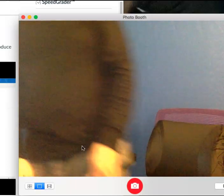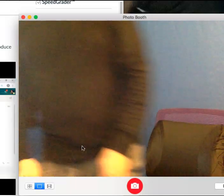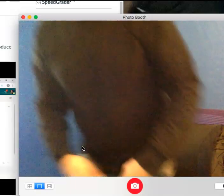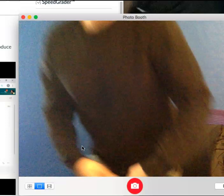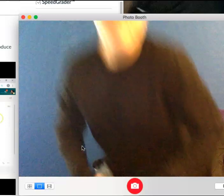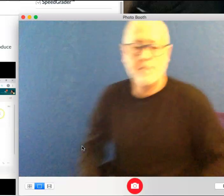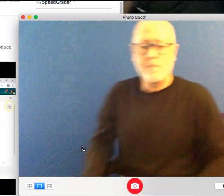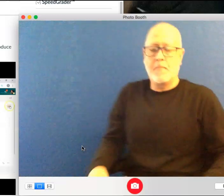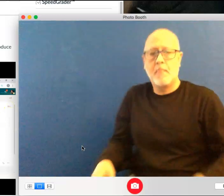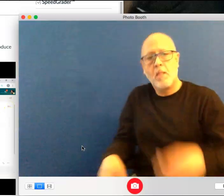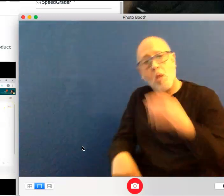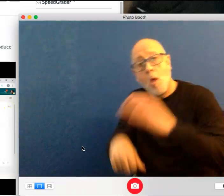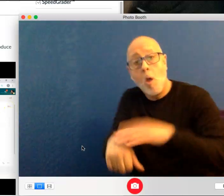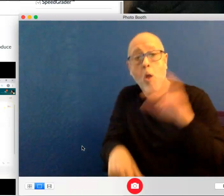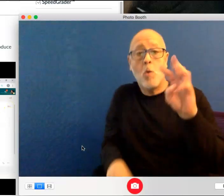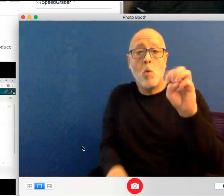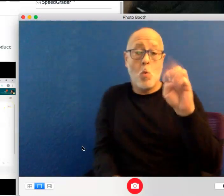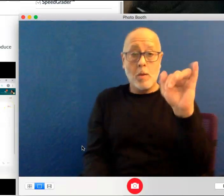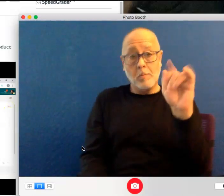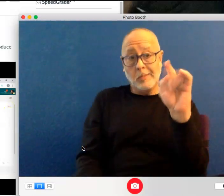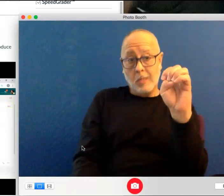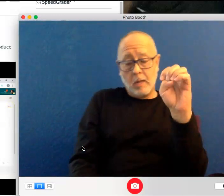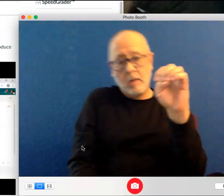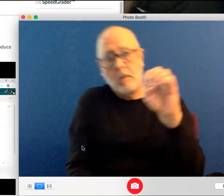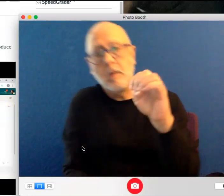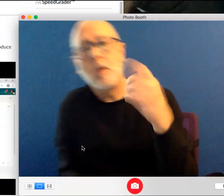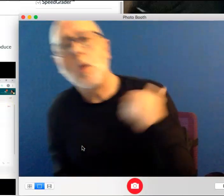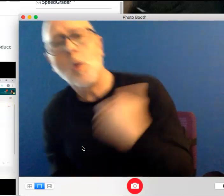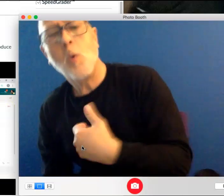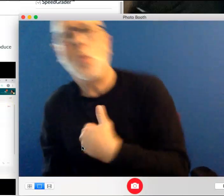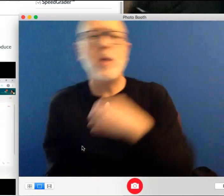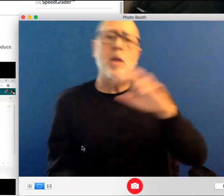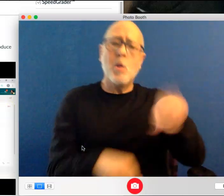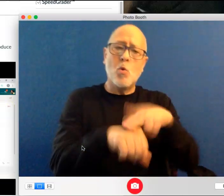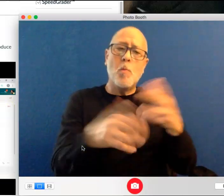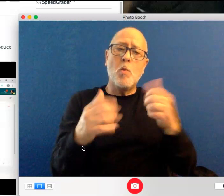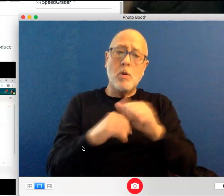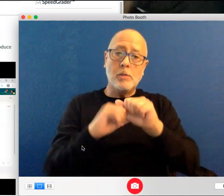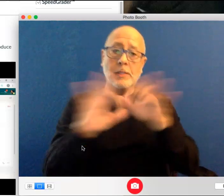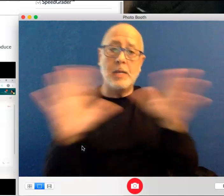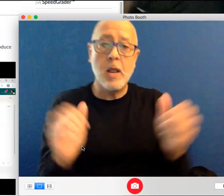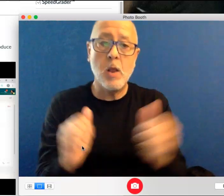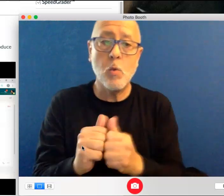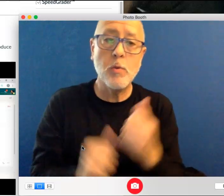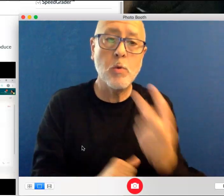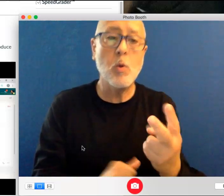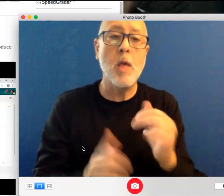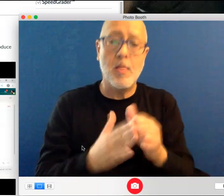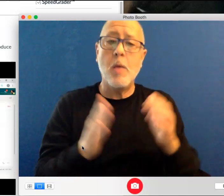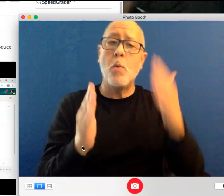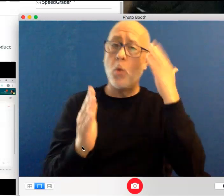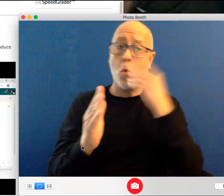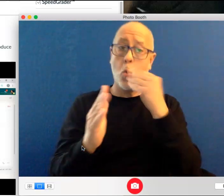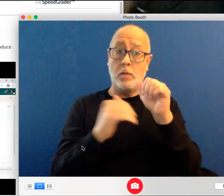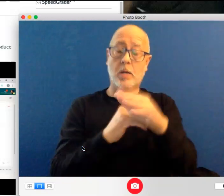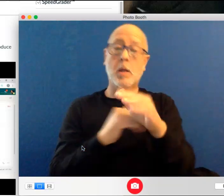On your website version, we normally would like to just send it out with the two, that way we know who is going to directly, but with